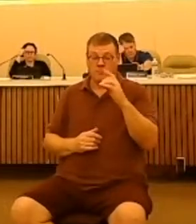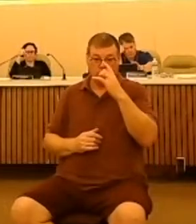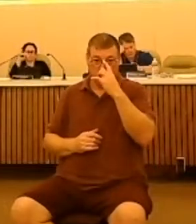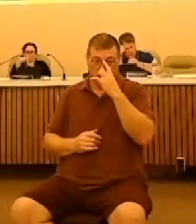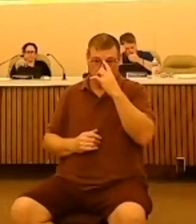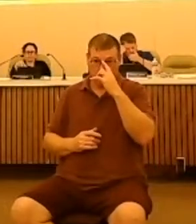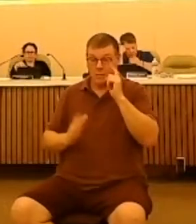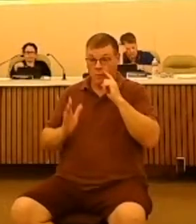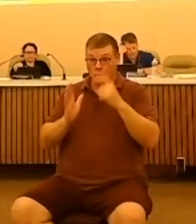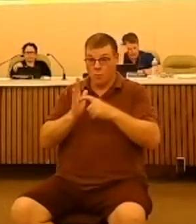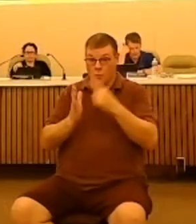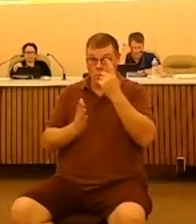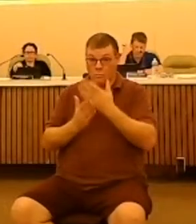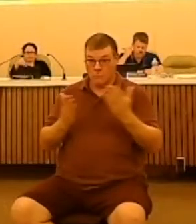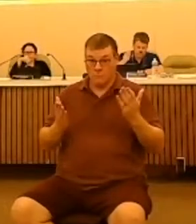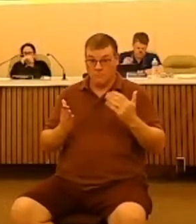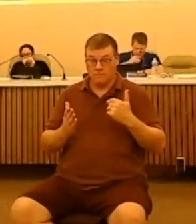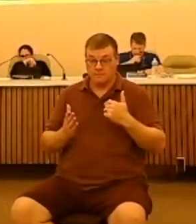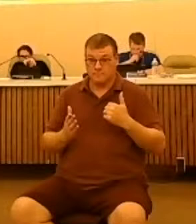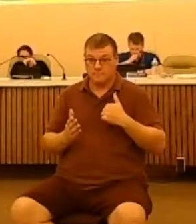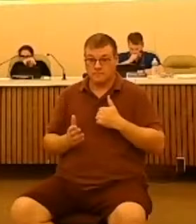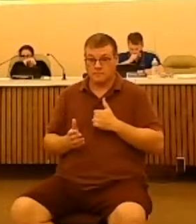You'll notice one of the things we've got